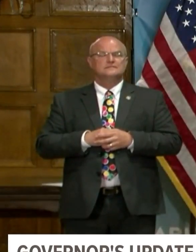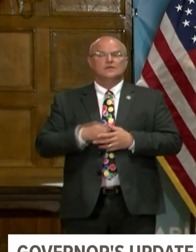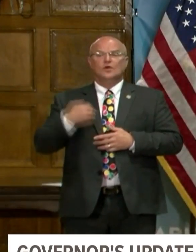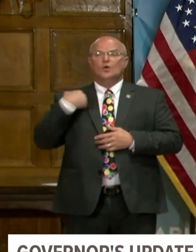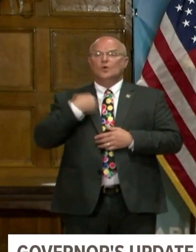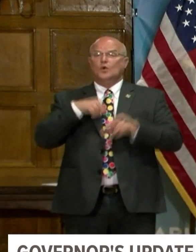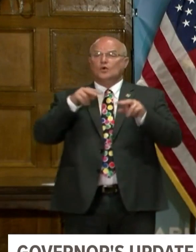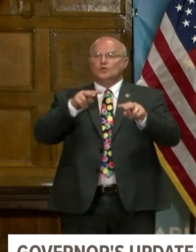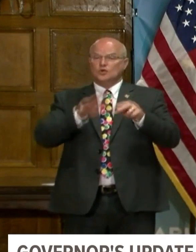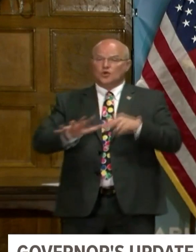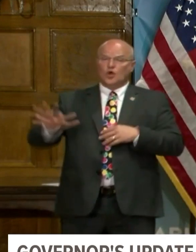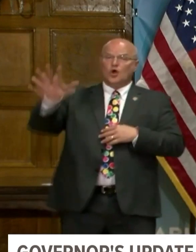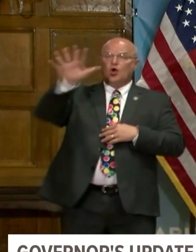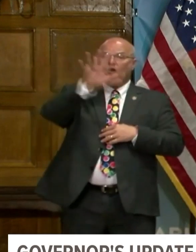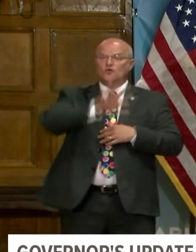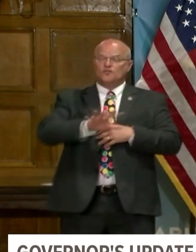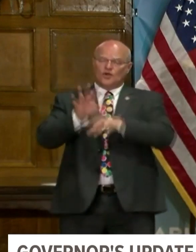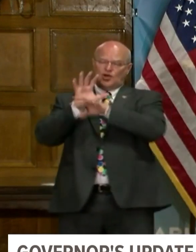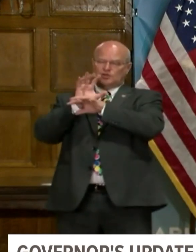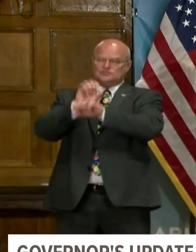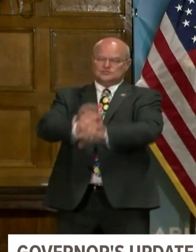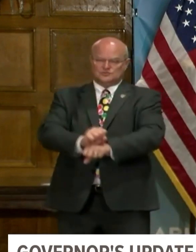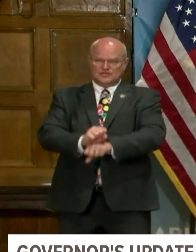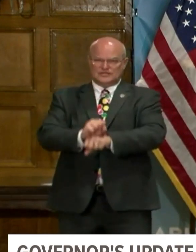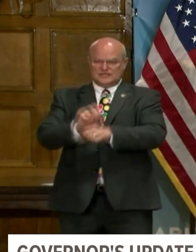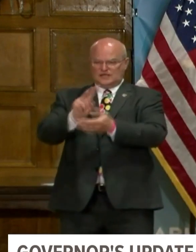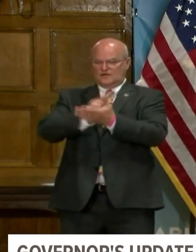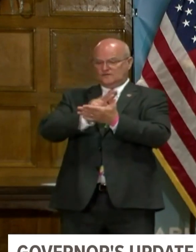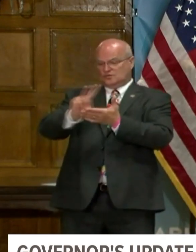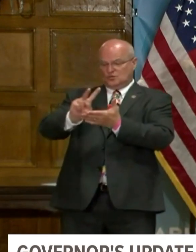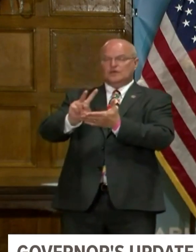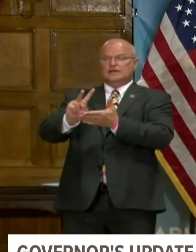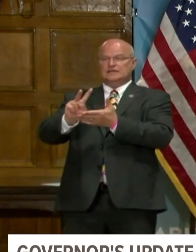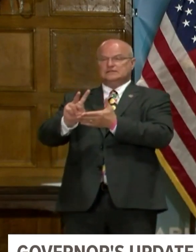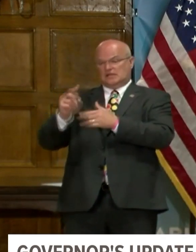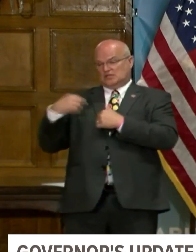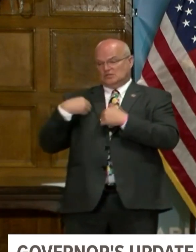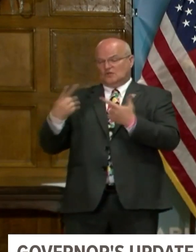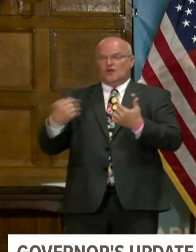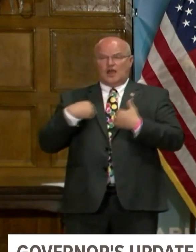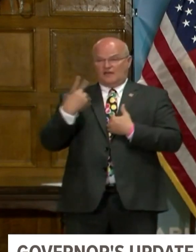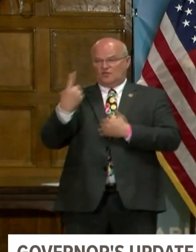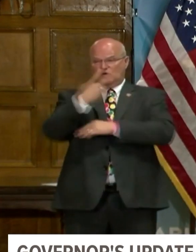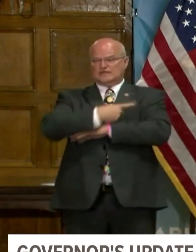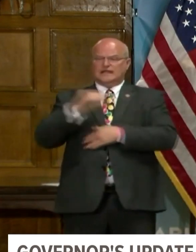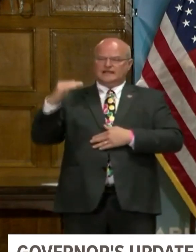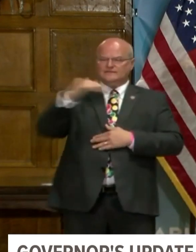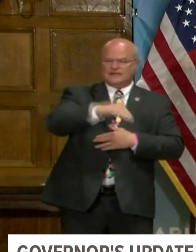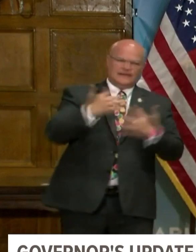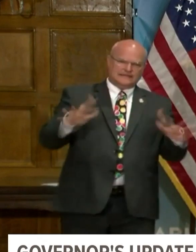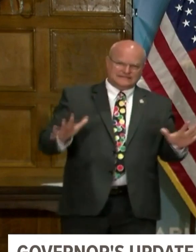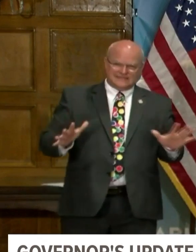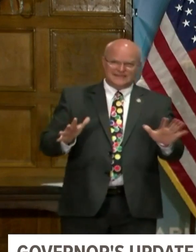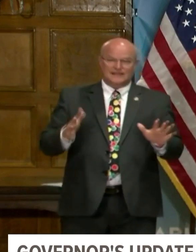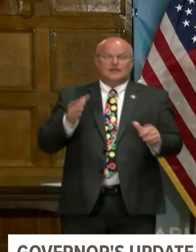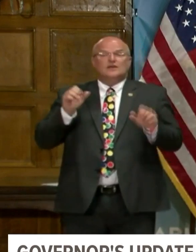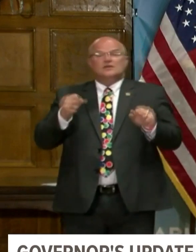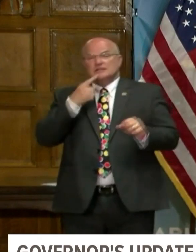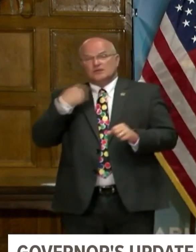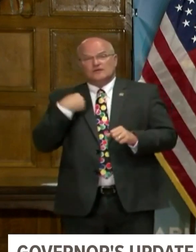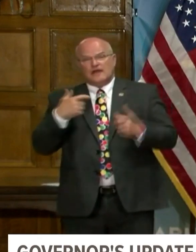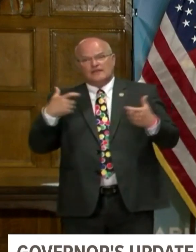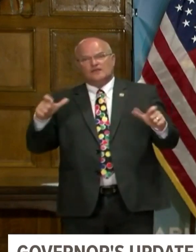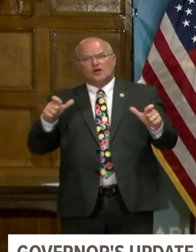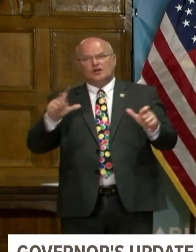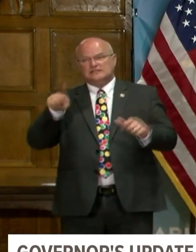We're going to look at our overall trend for a period of 2 weeks, and so far we have 1 day of downward trend. You could say we've had